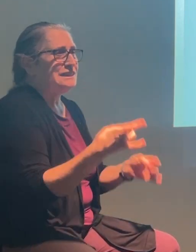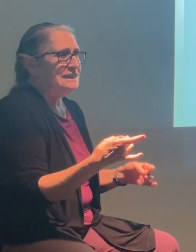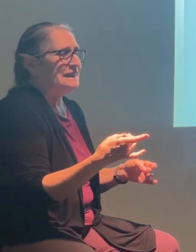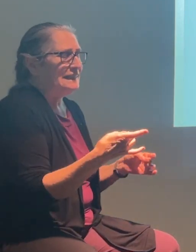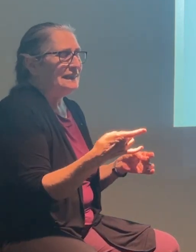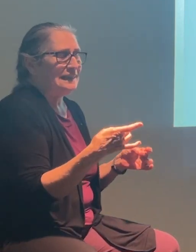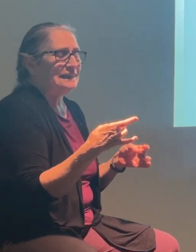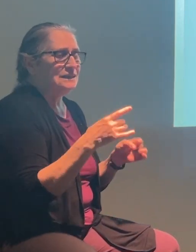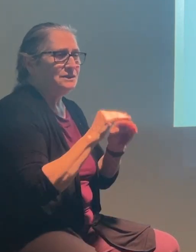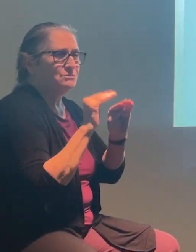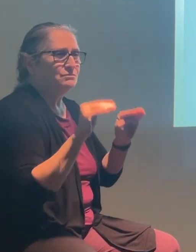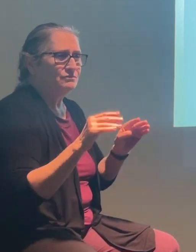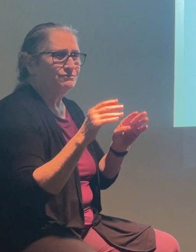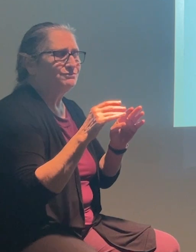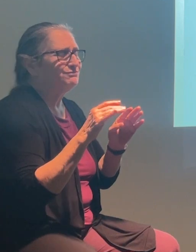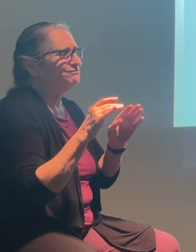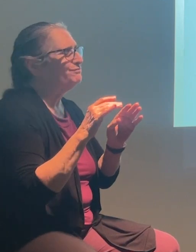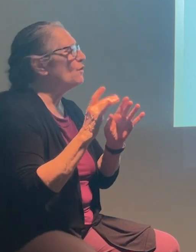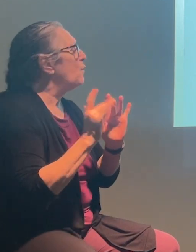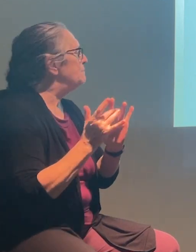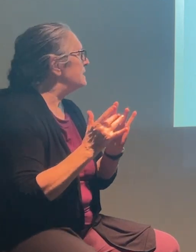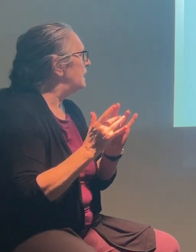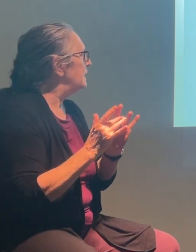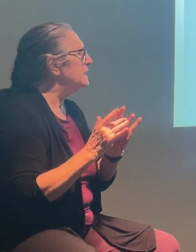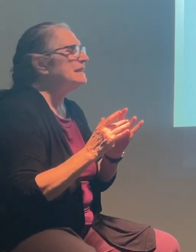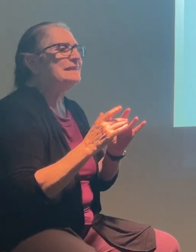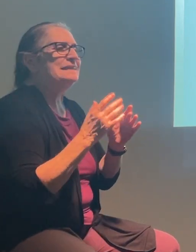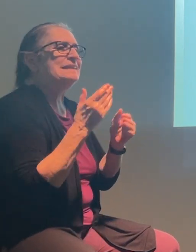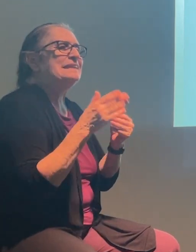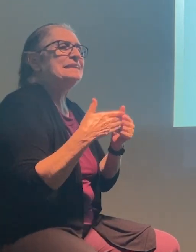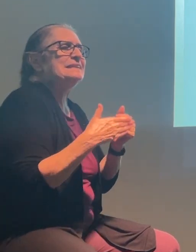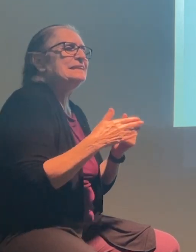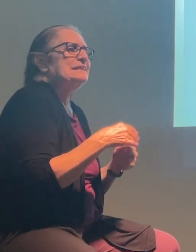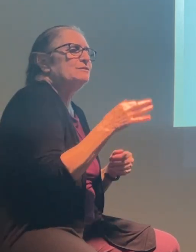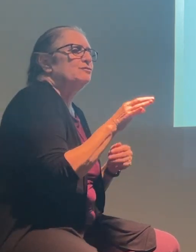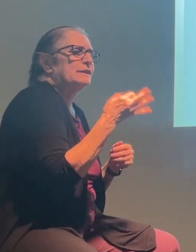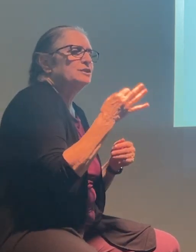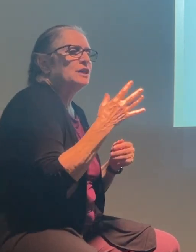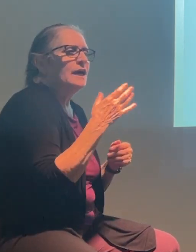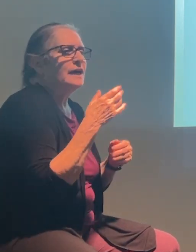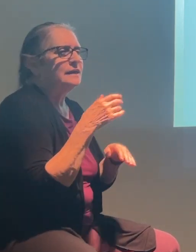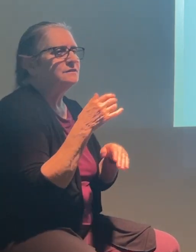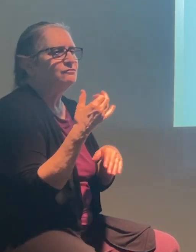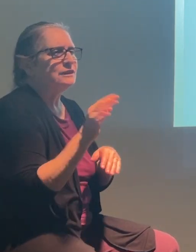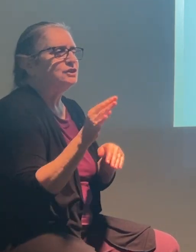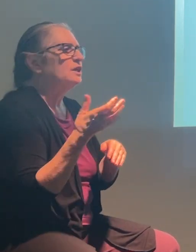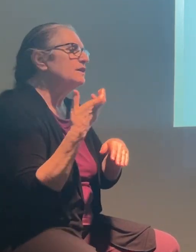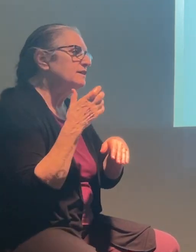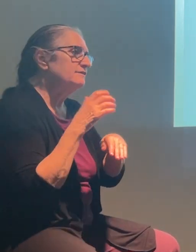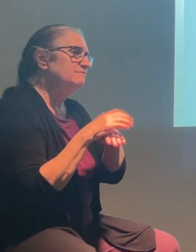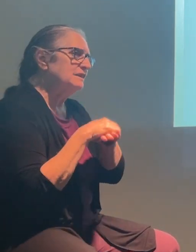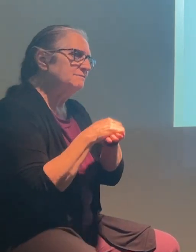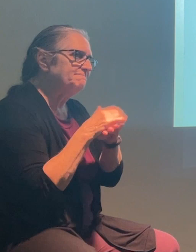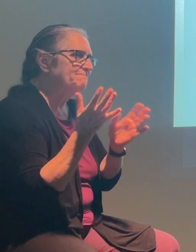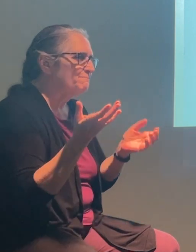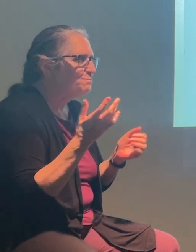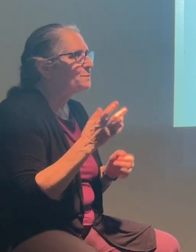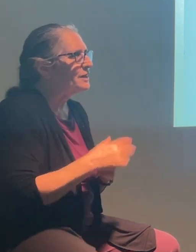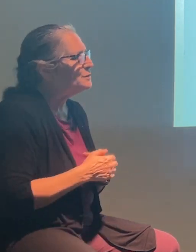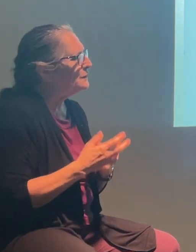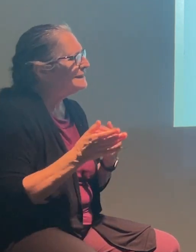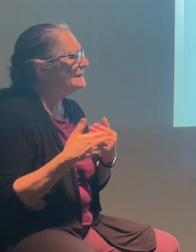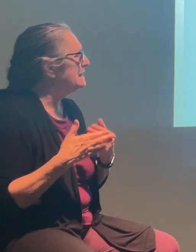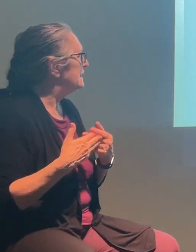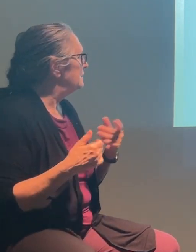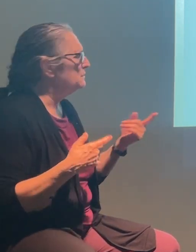very easily. And it's equally in French and in English. So you can get all the stuff translated for you. It's going to be very easy. So